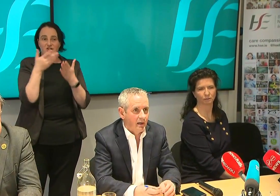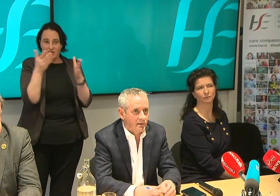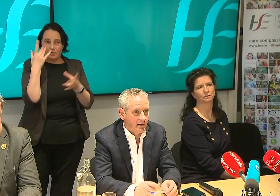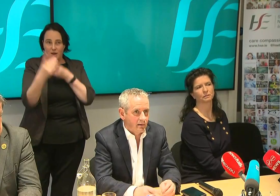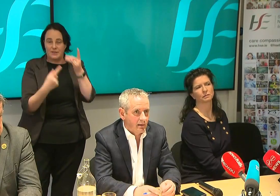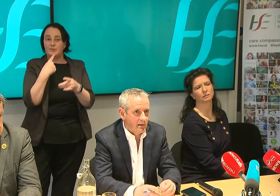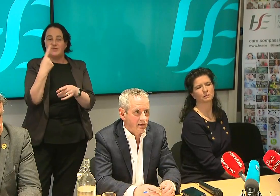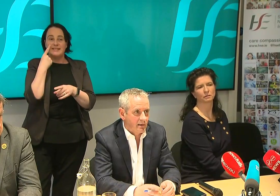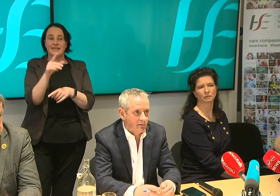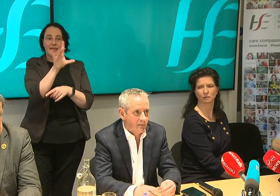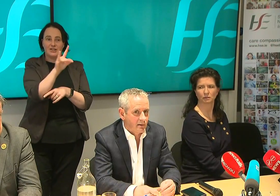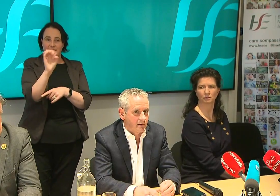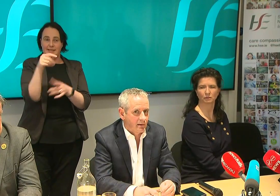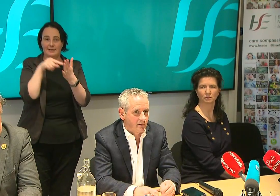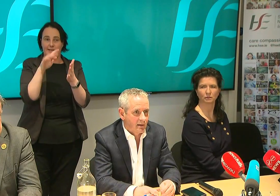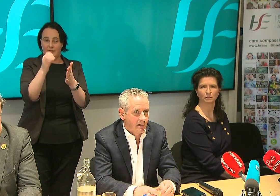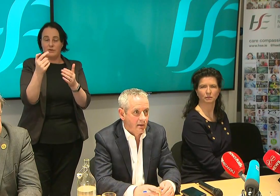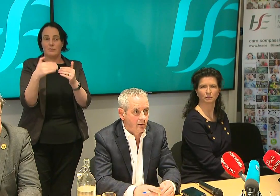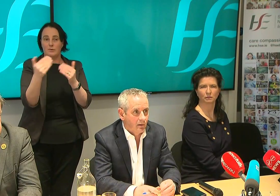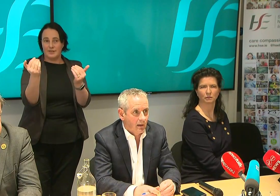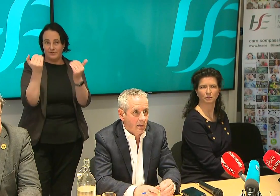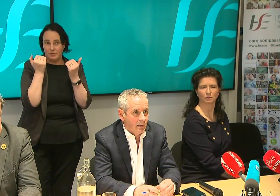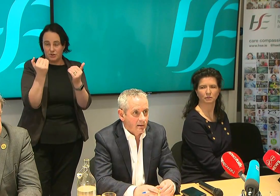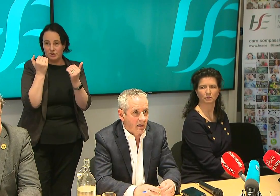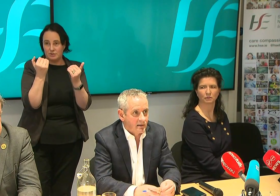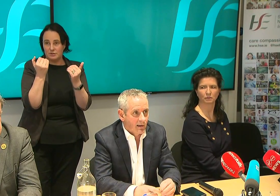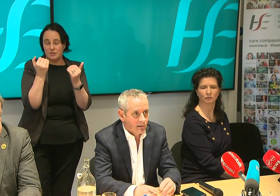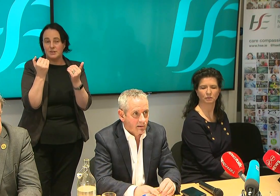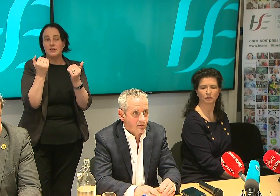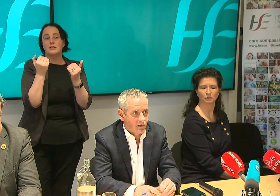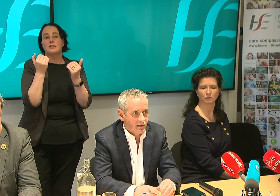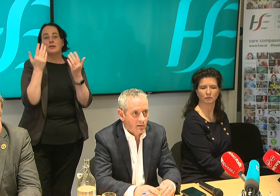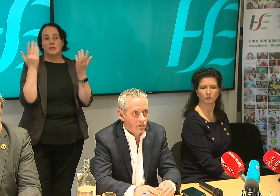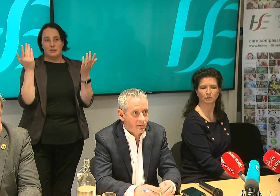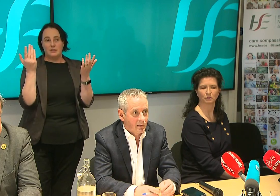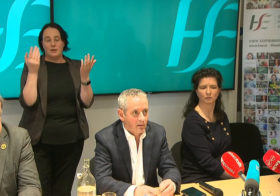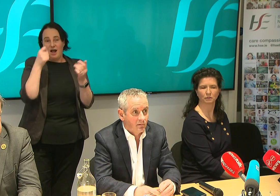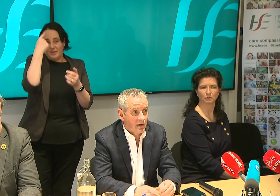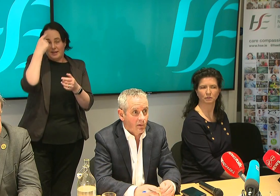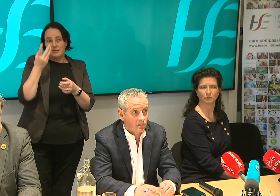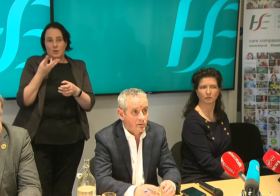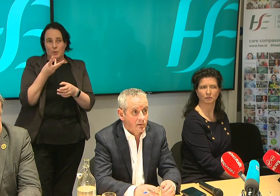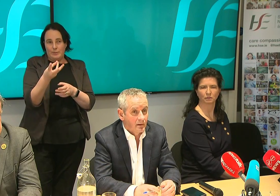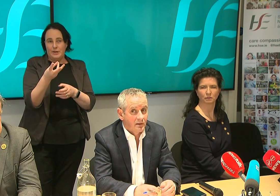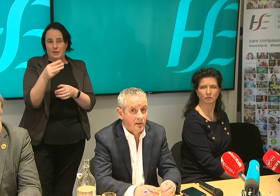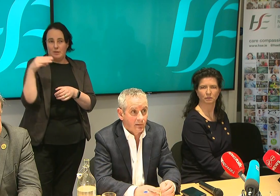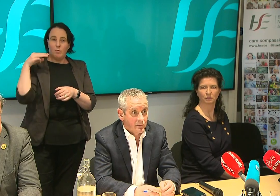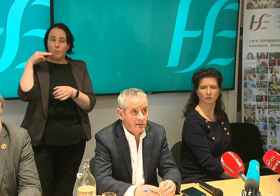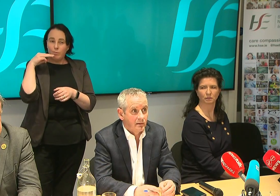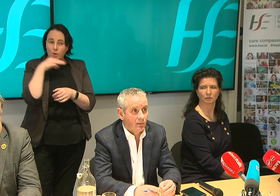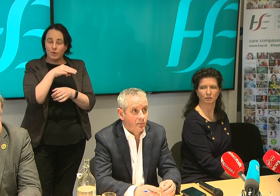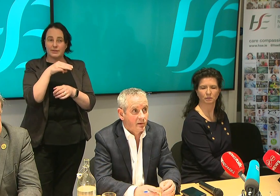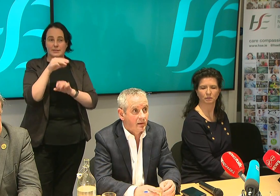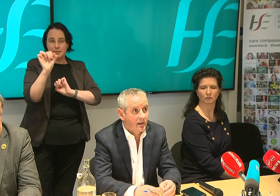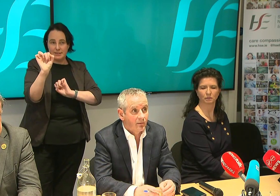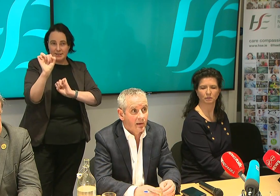look at hse.ie and you'll see the information in terms of that. So a steady start on it, but I think it will be a really important service